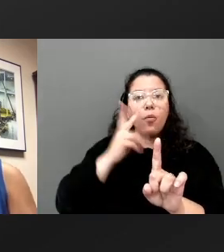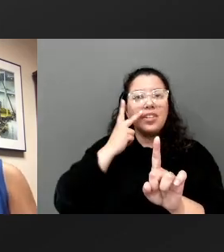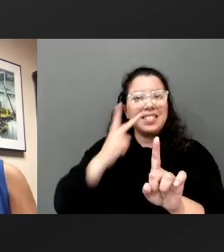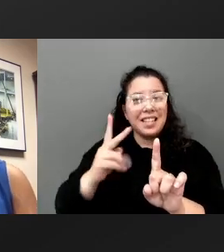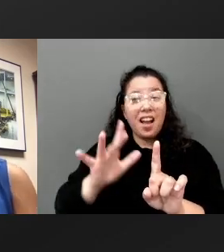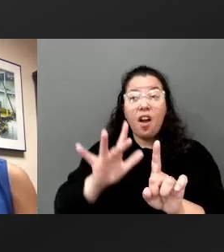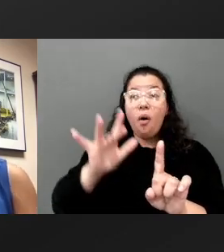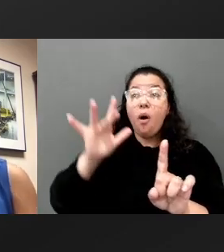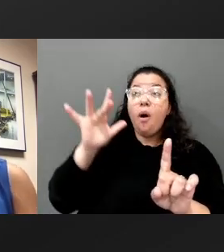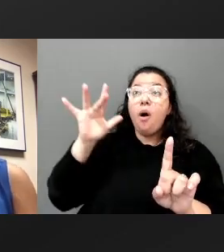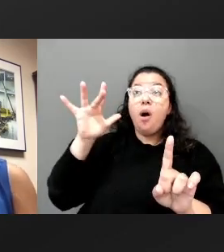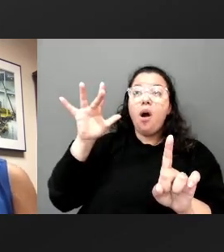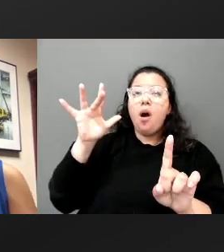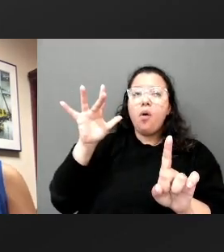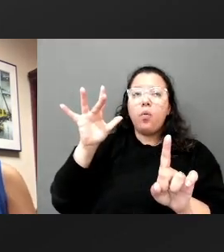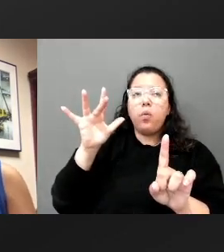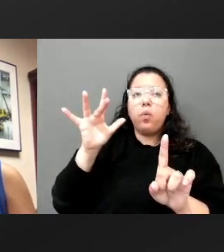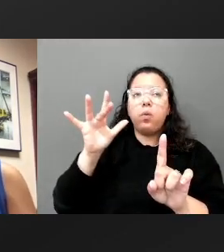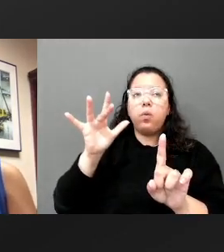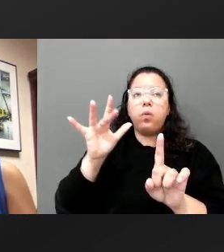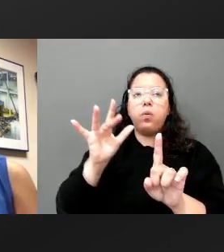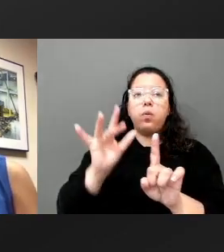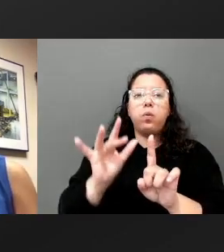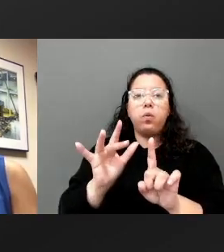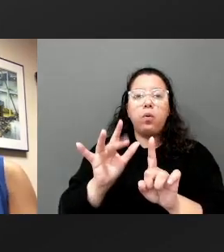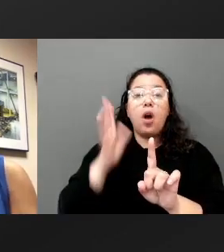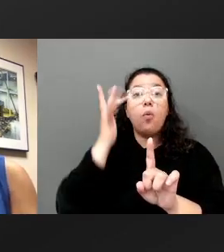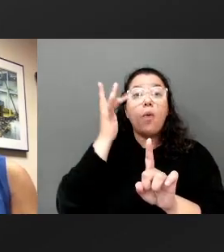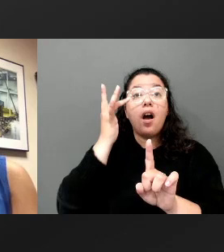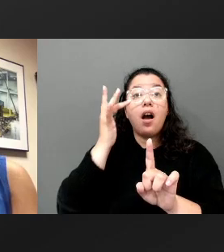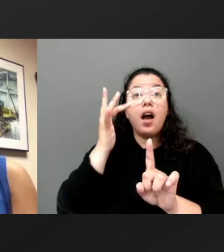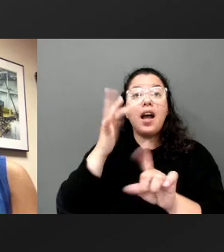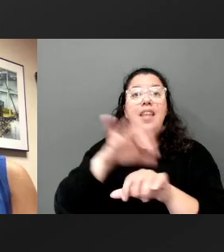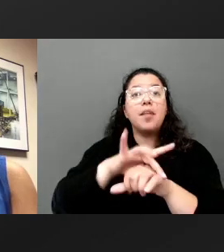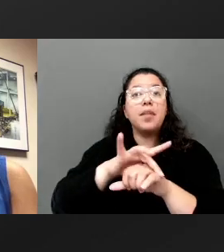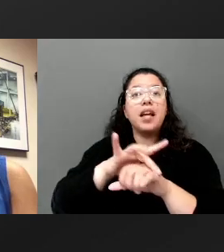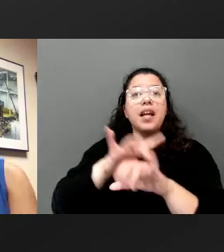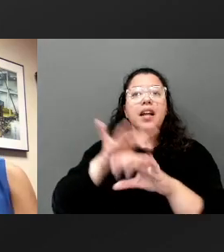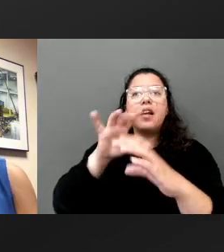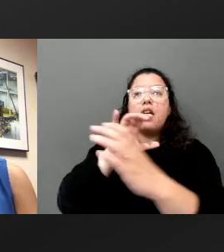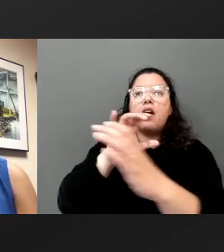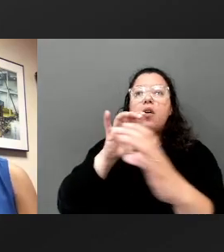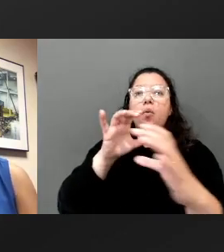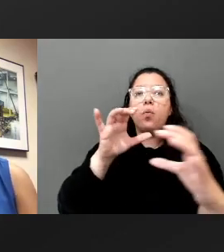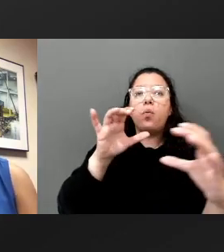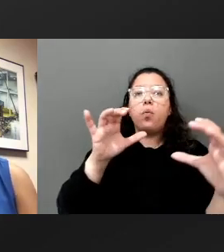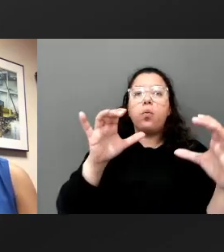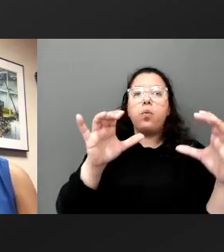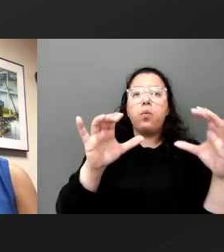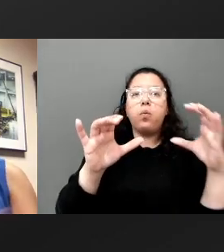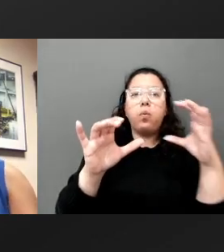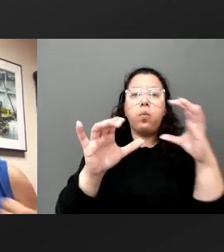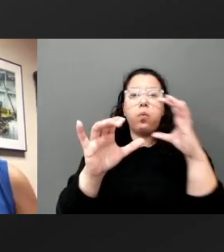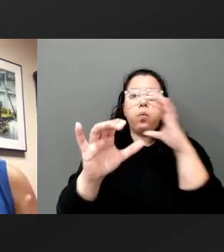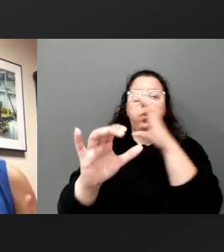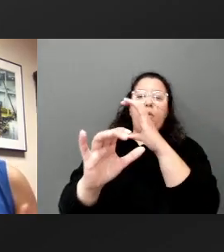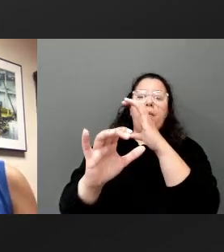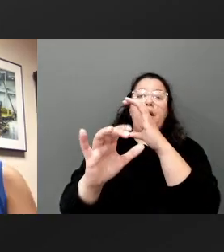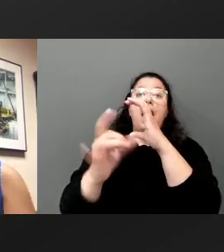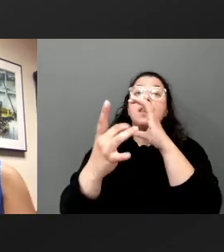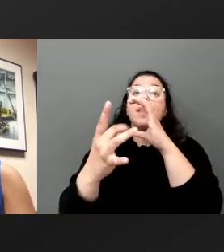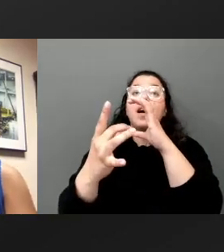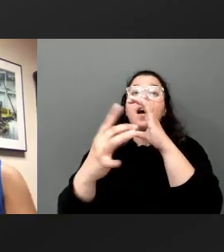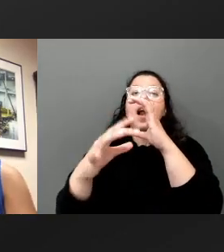the planet passes in front and blocks some light. But then what we can do is take that exact light and break it